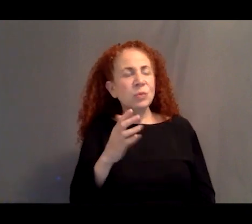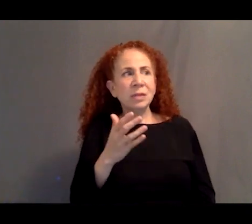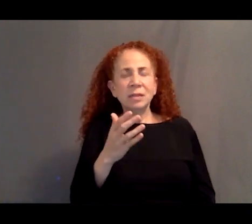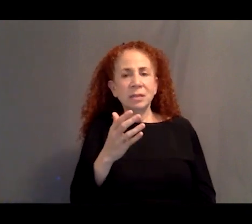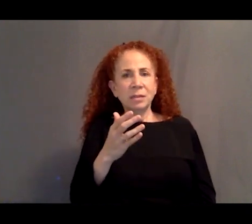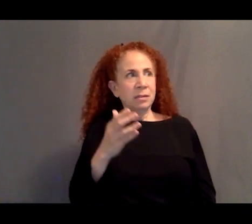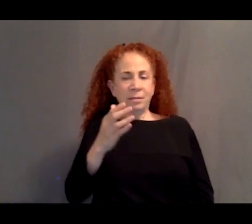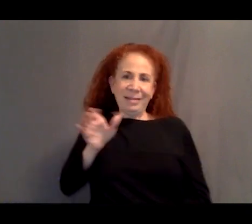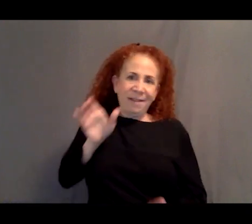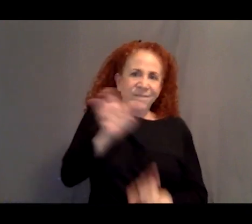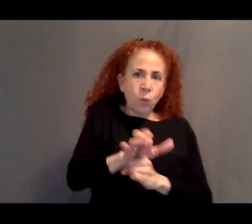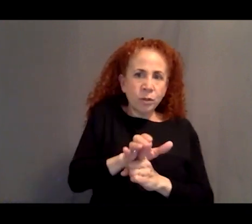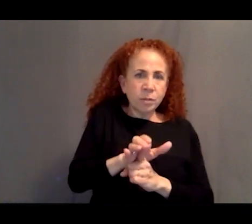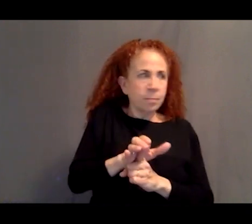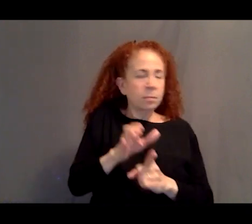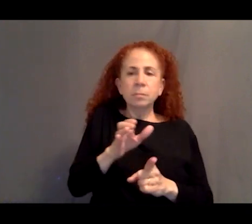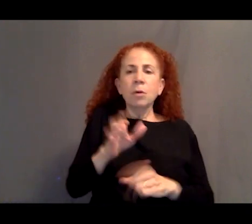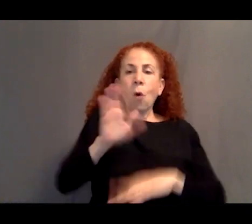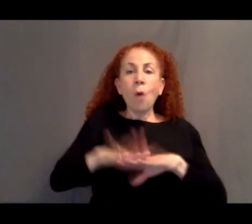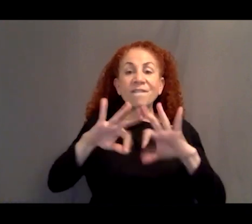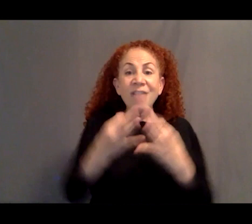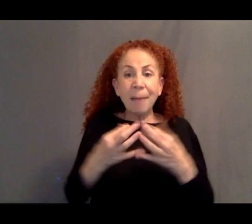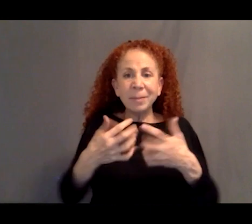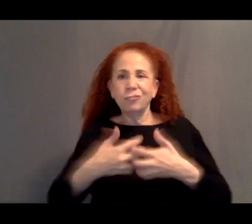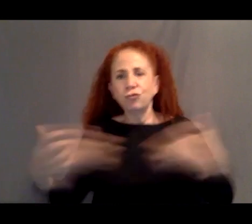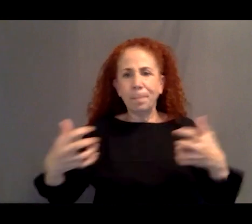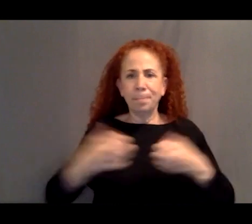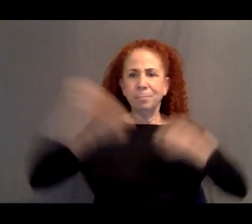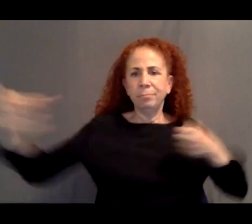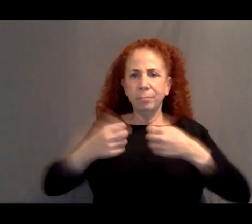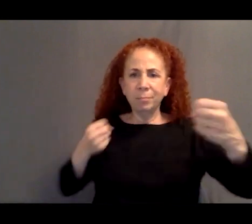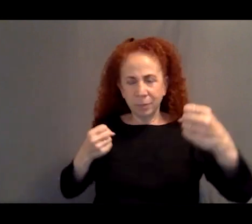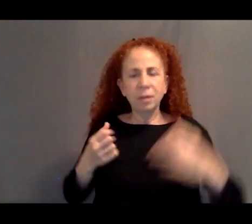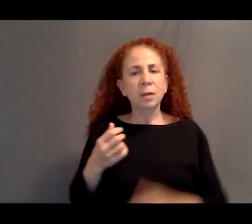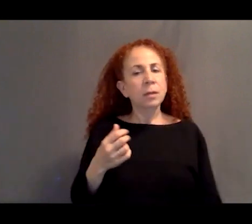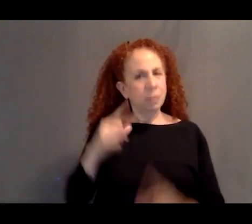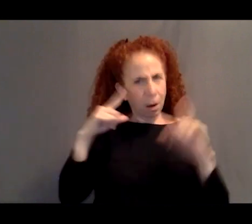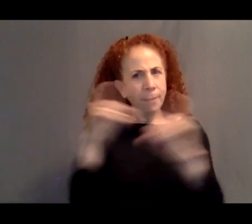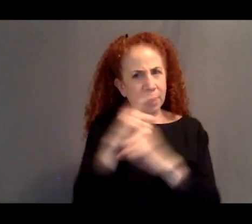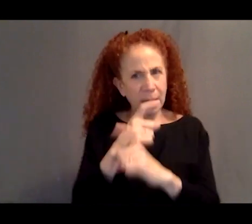ripped people apart from their families, and so it's a complicated issue. I don't want